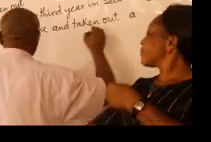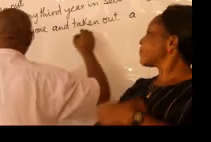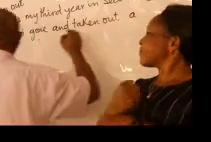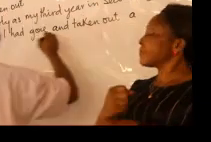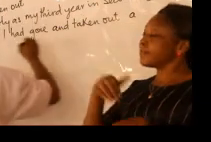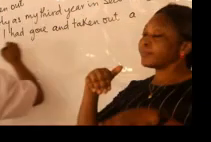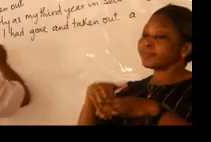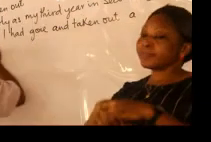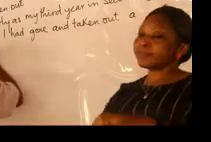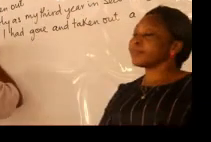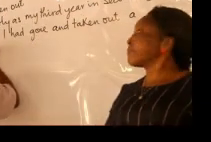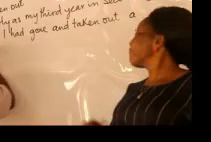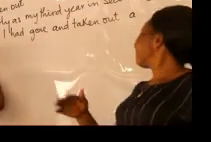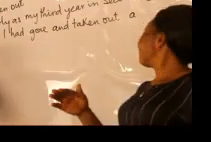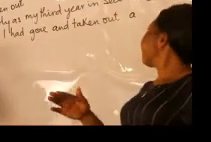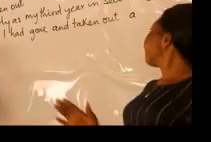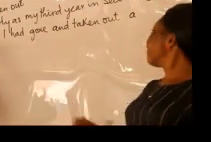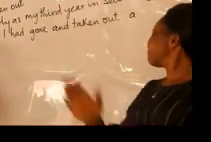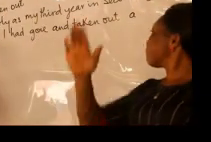a